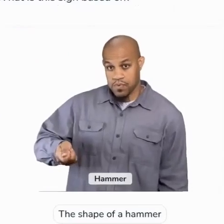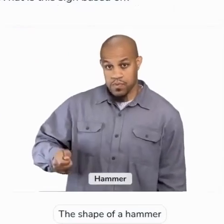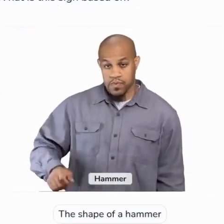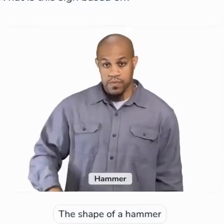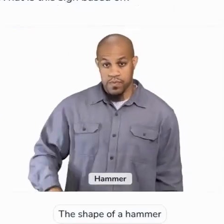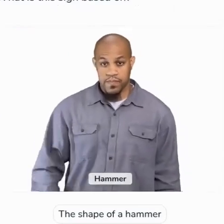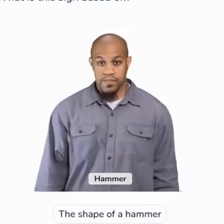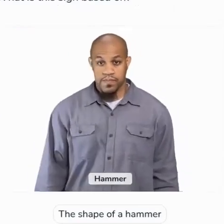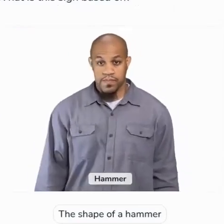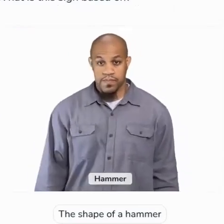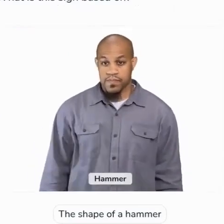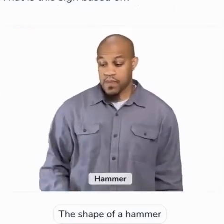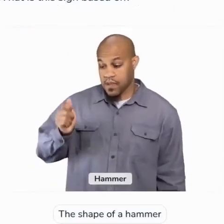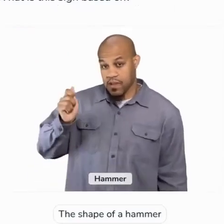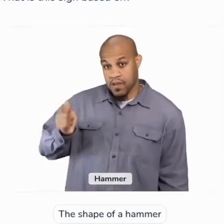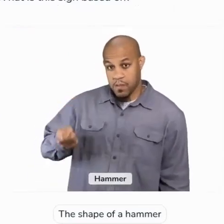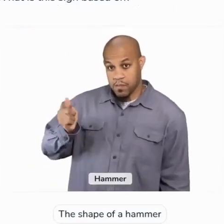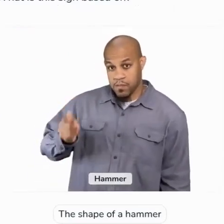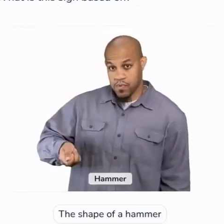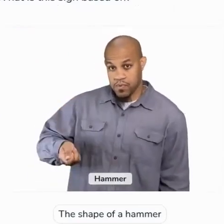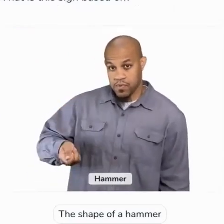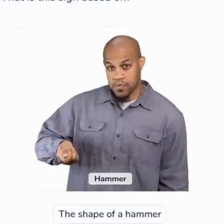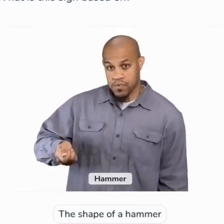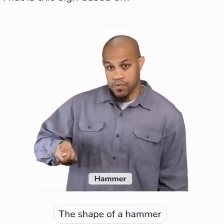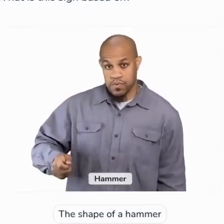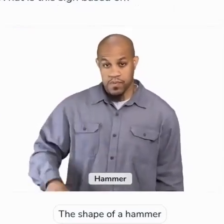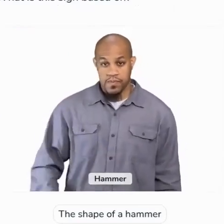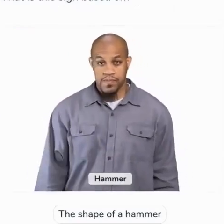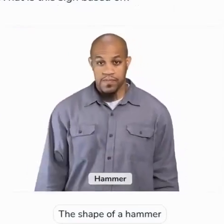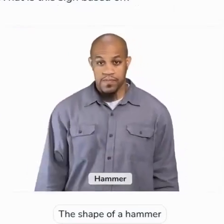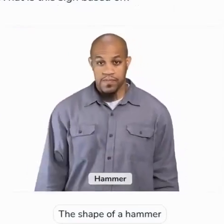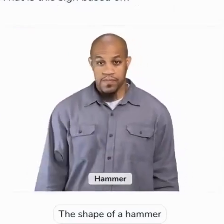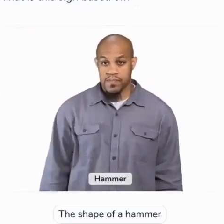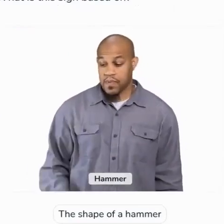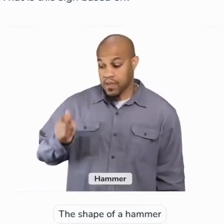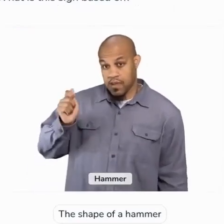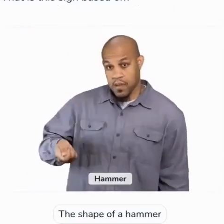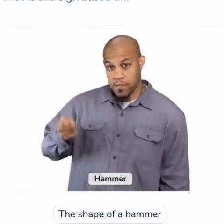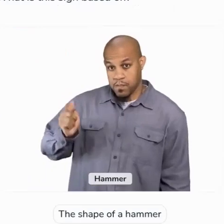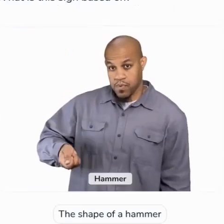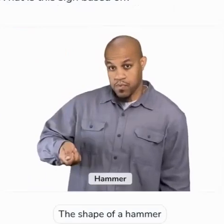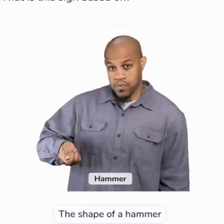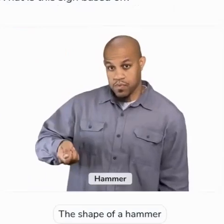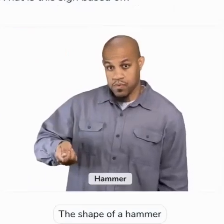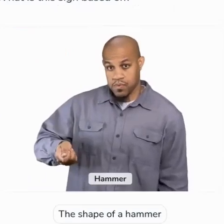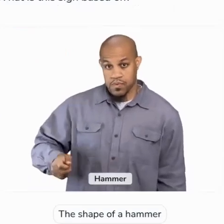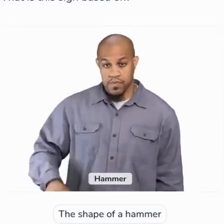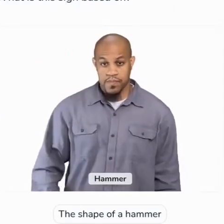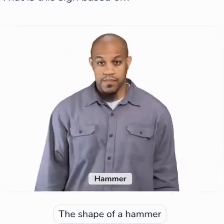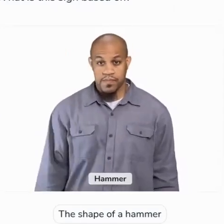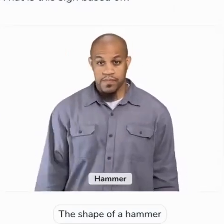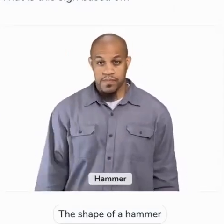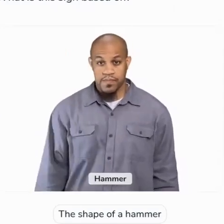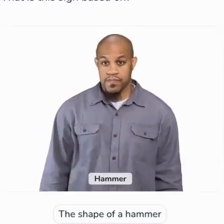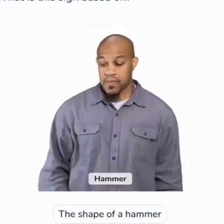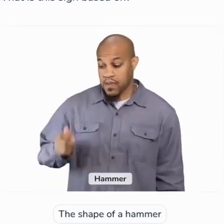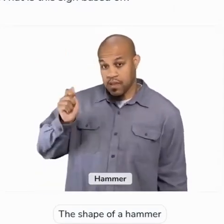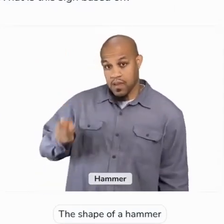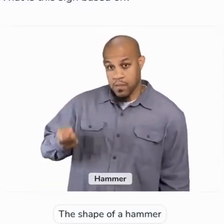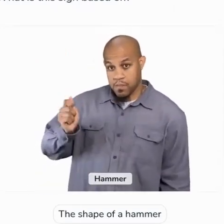And what do you think? Is this sign based on how the shape of the hammer or how the hammer is used? I would say how the